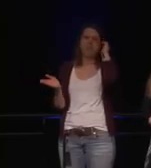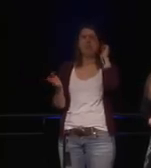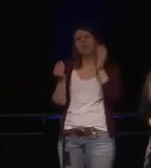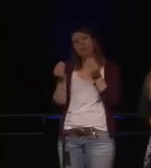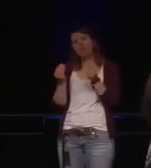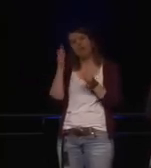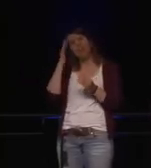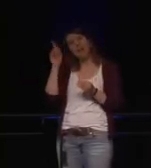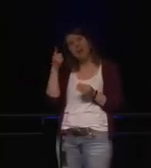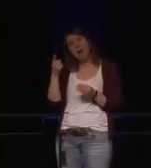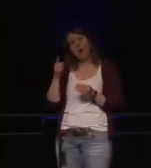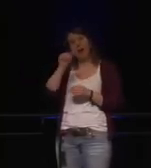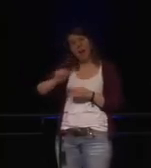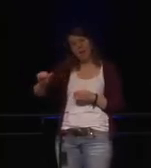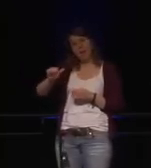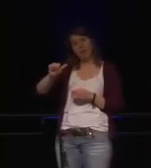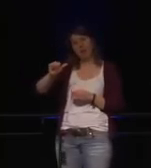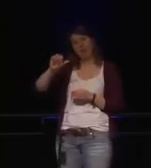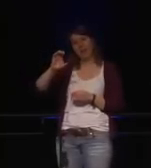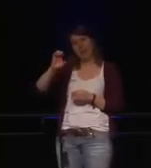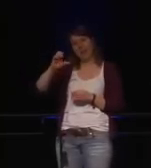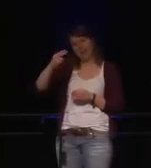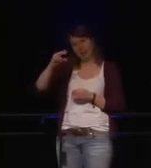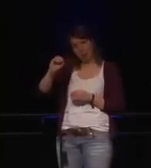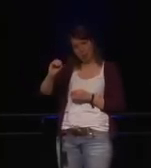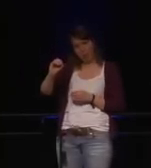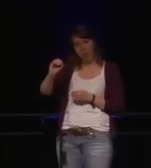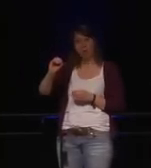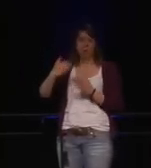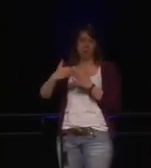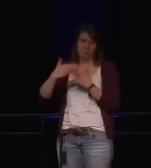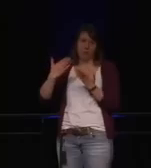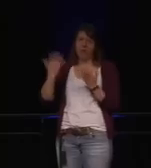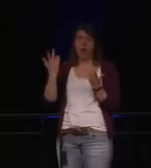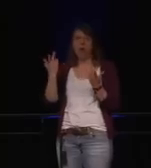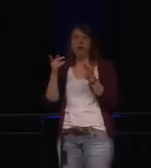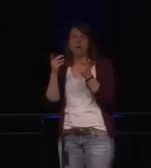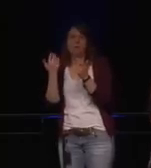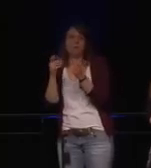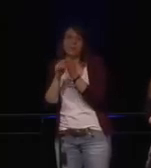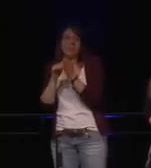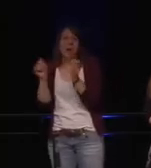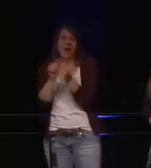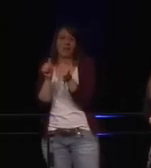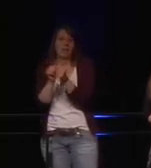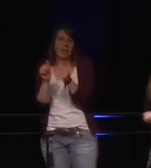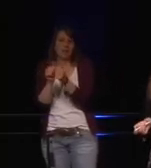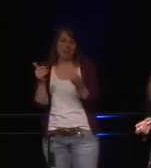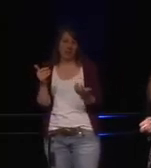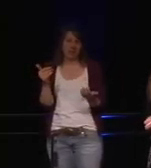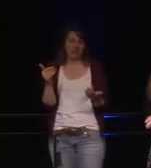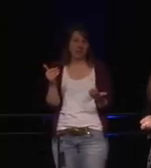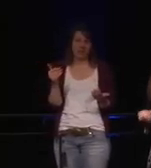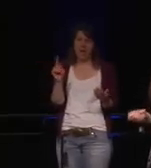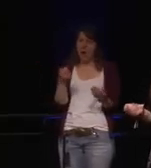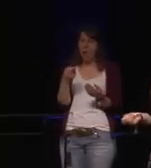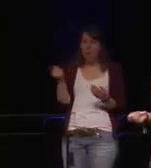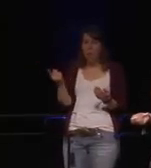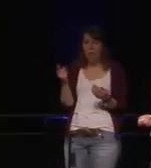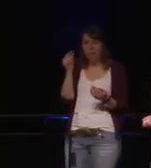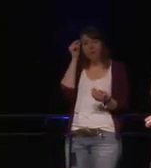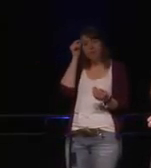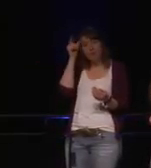I'm landed on the privacy section. This is Google Home. And we